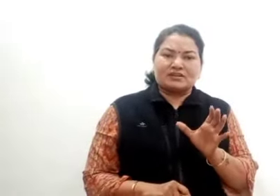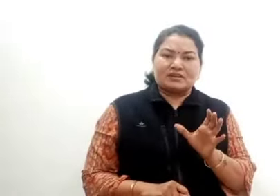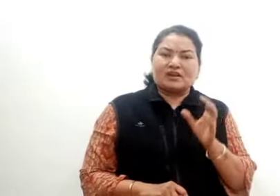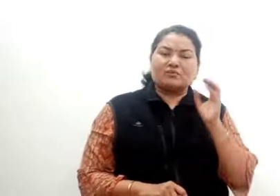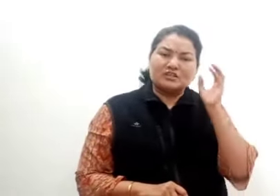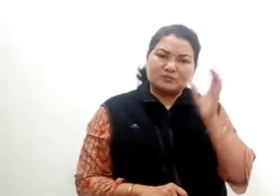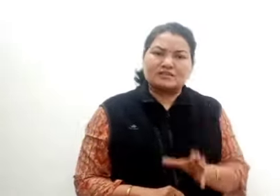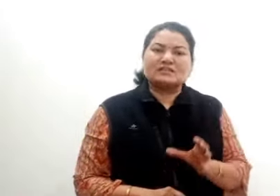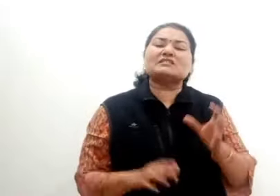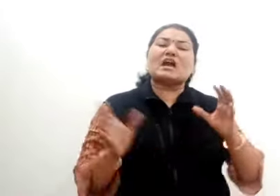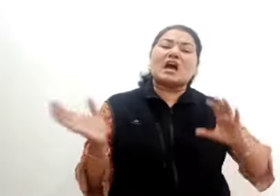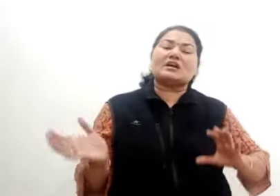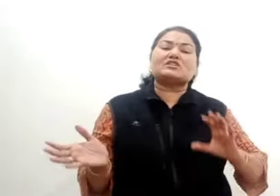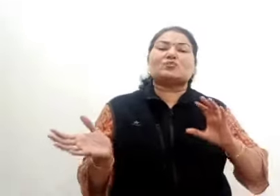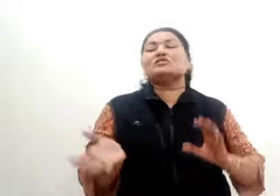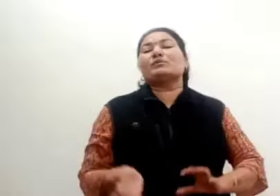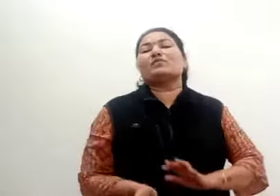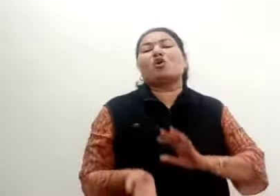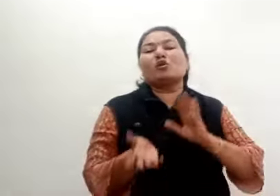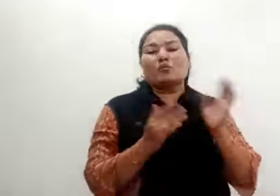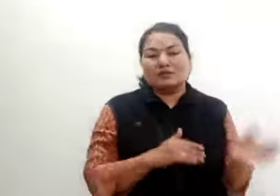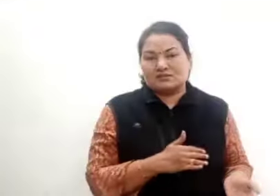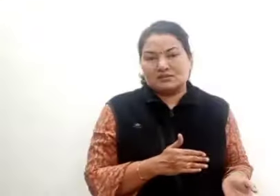there, and these muscles are responsible for all movements.